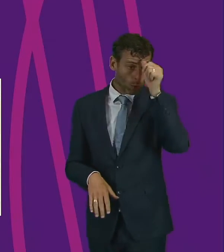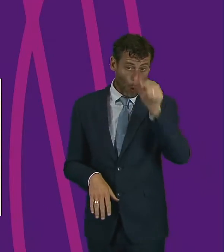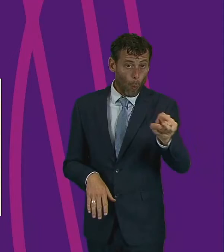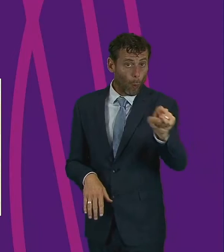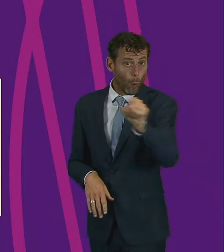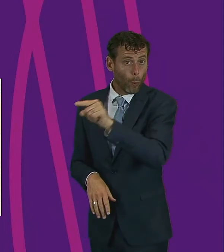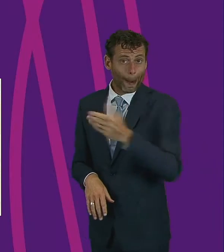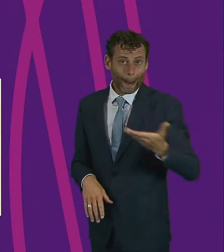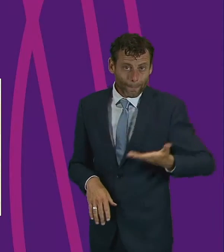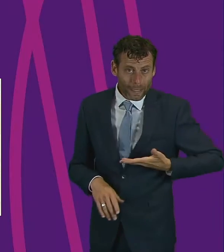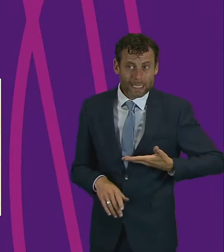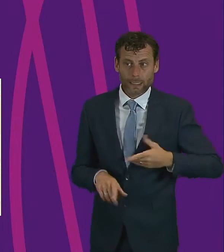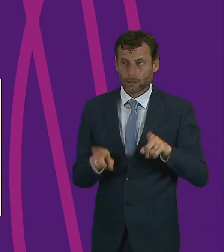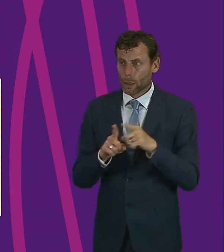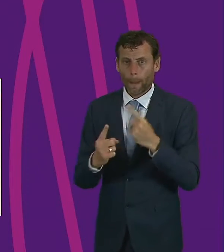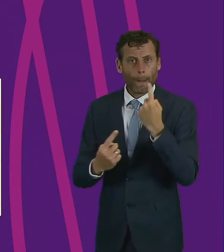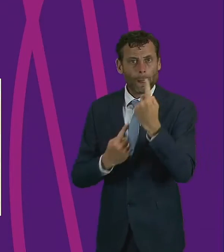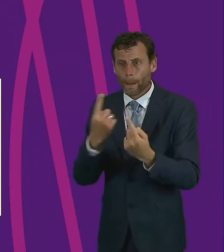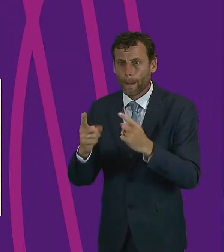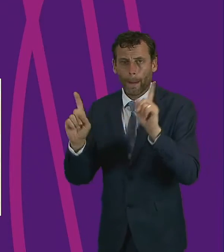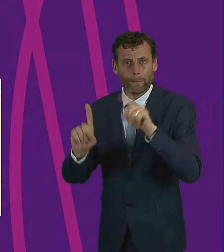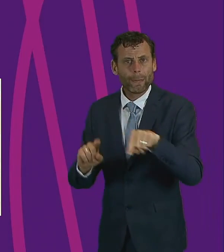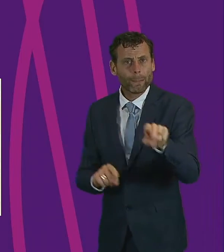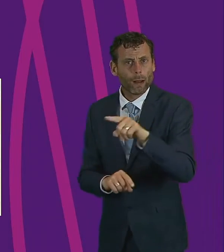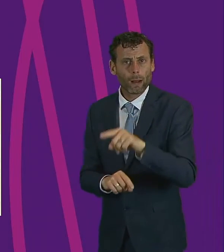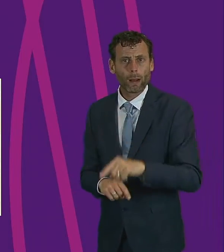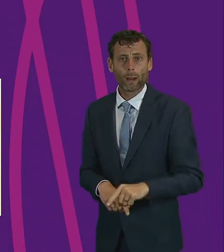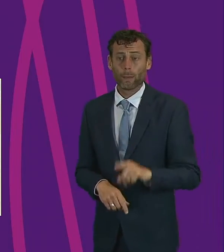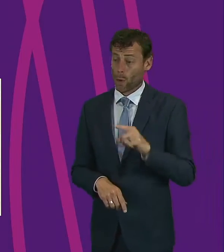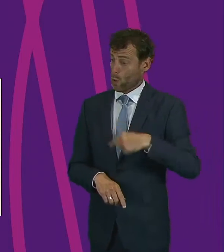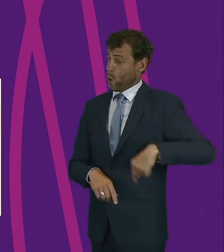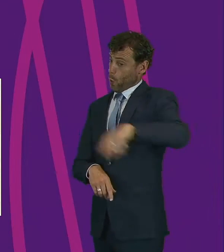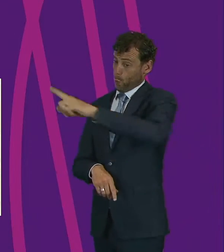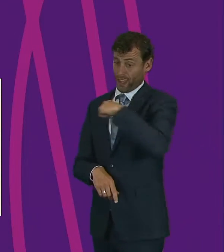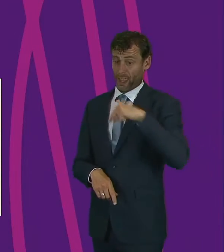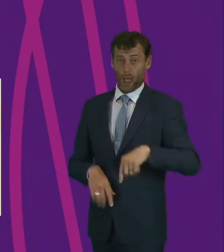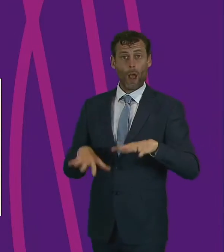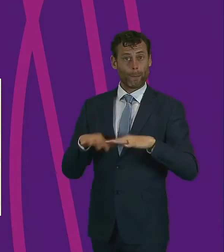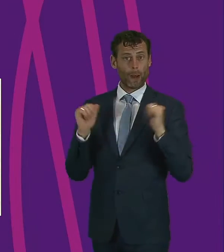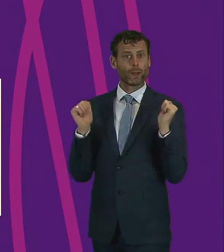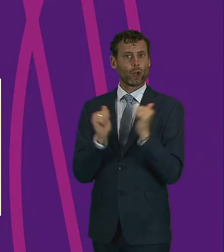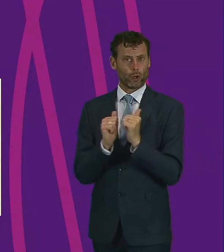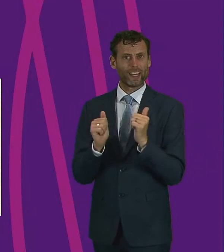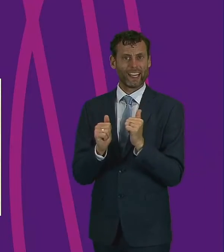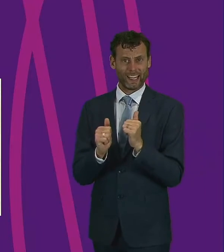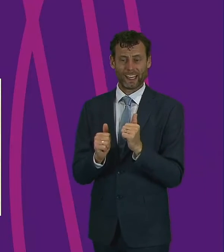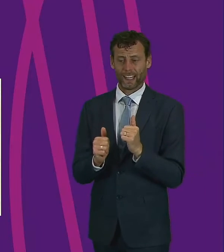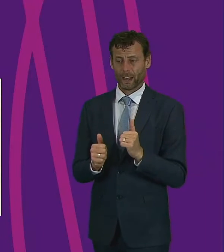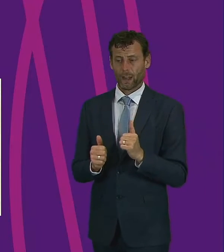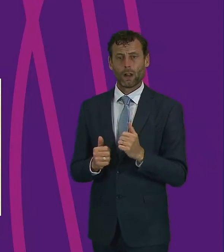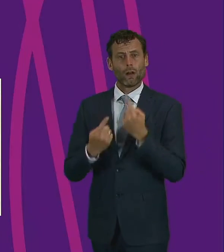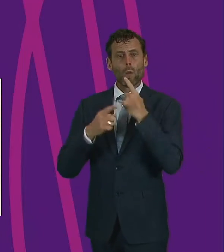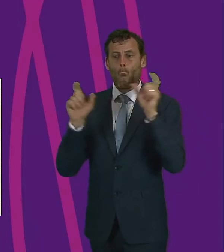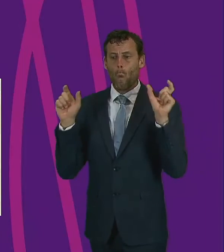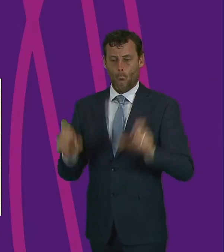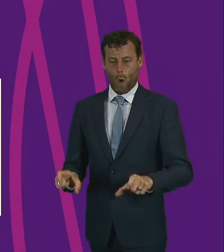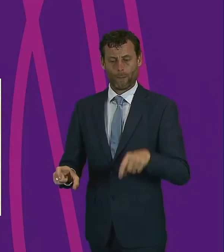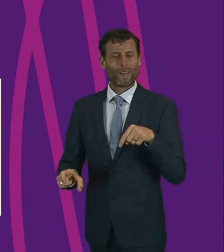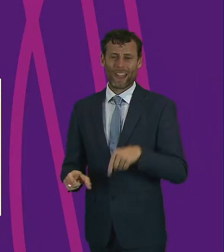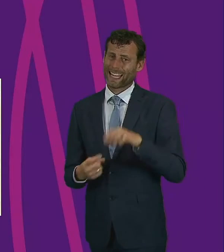hardship this is causing. I think that all sides of the Chamber recognise that the restrictions in place are vital to suppressing